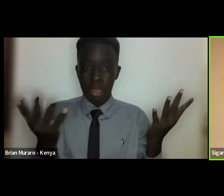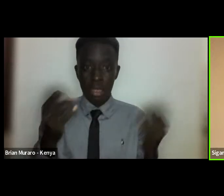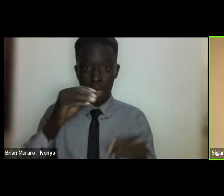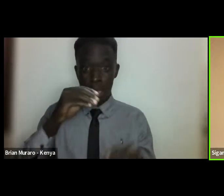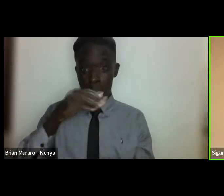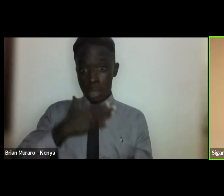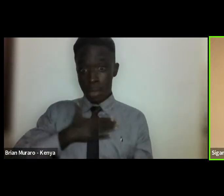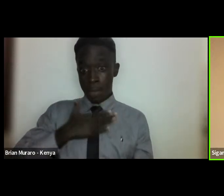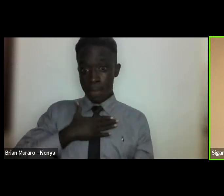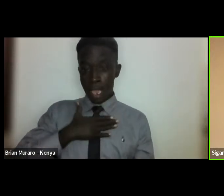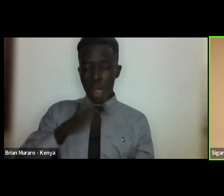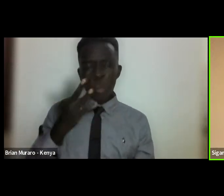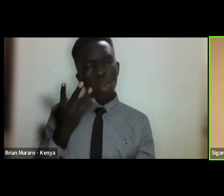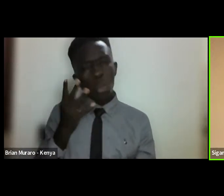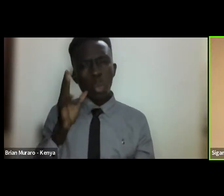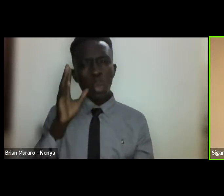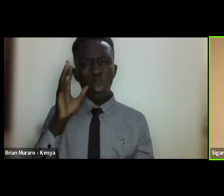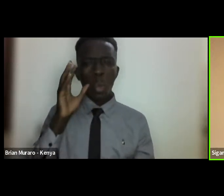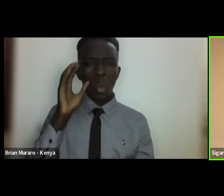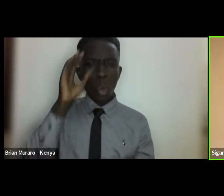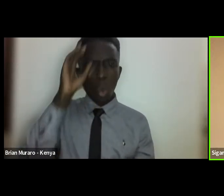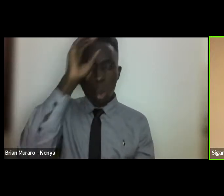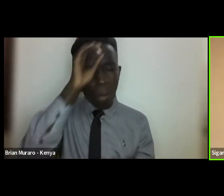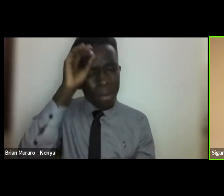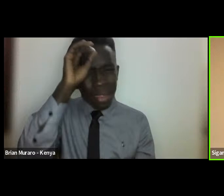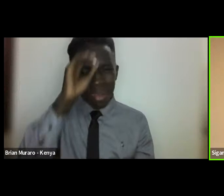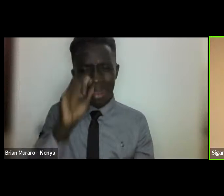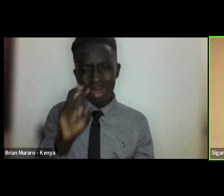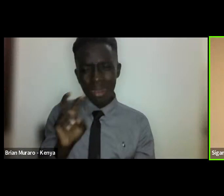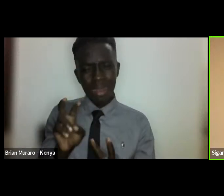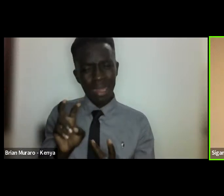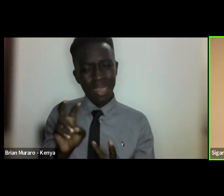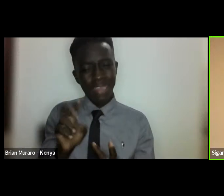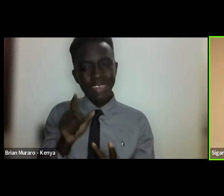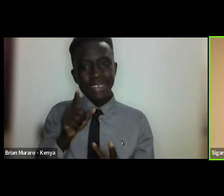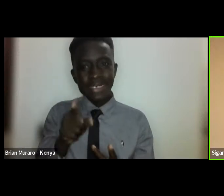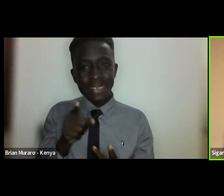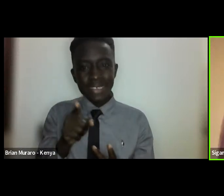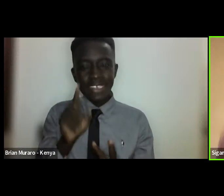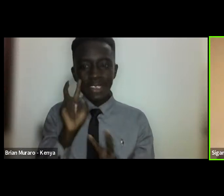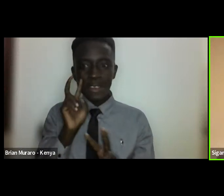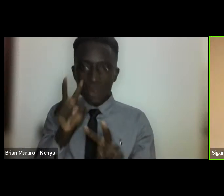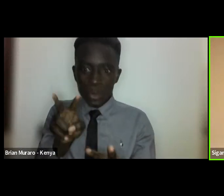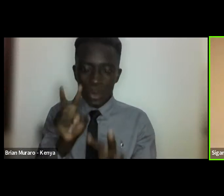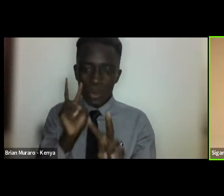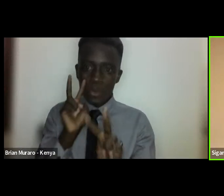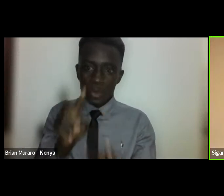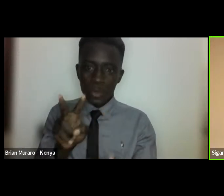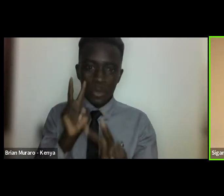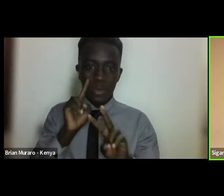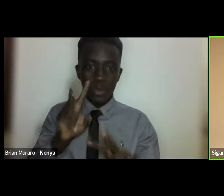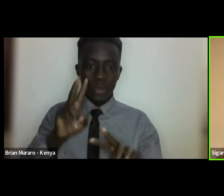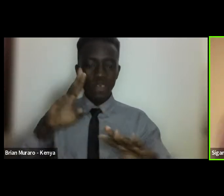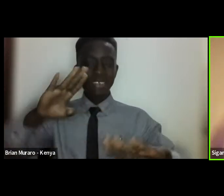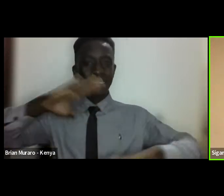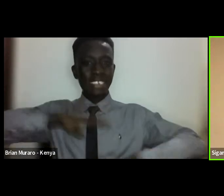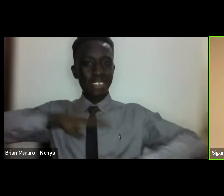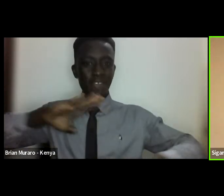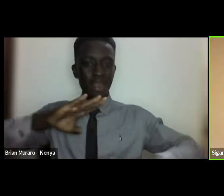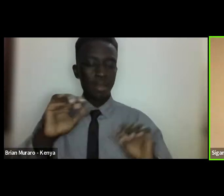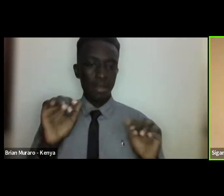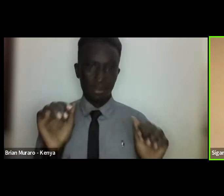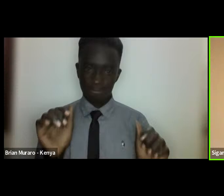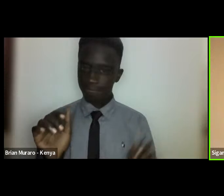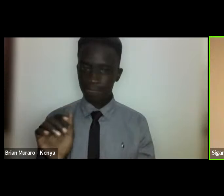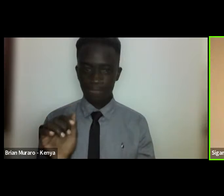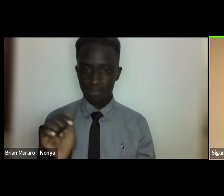have not been sufficiently looked at in terms of what the implications of their